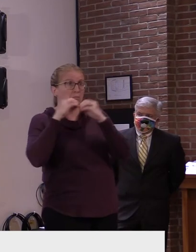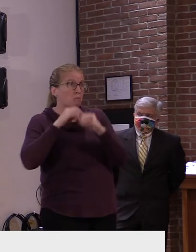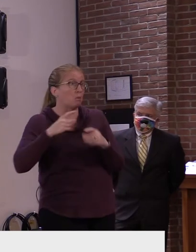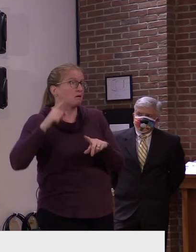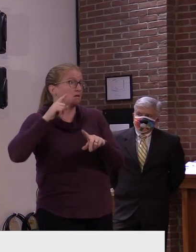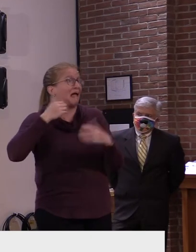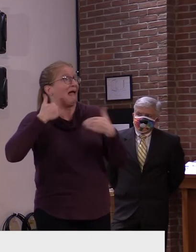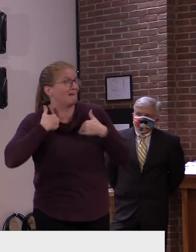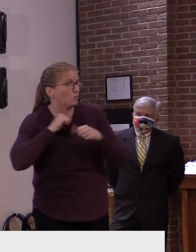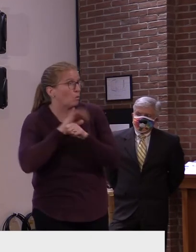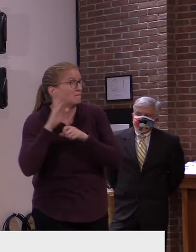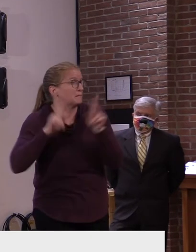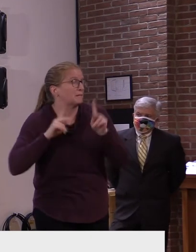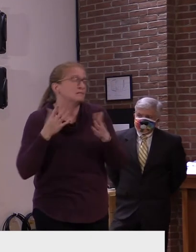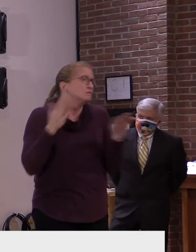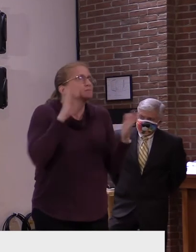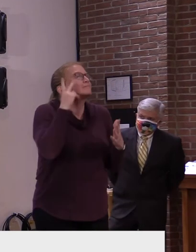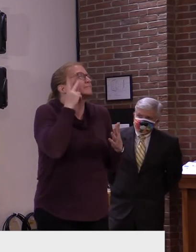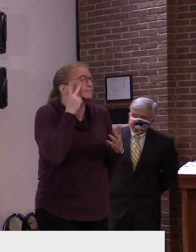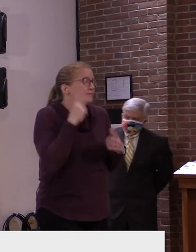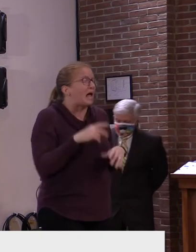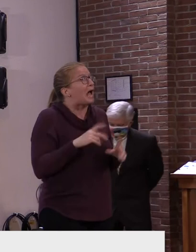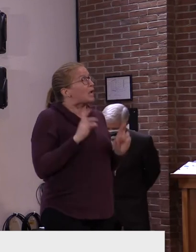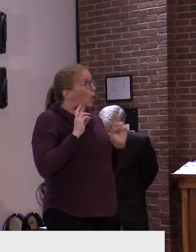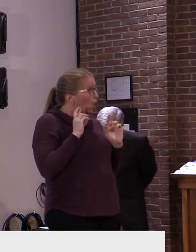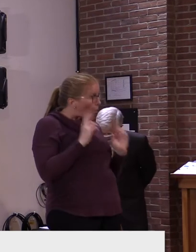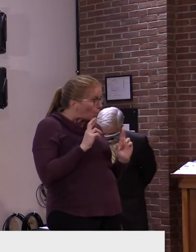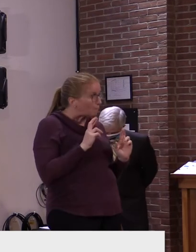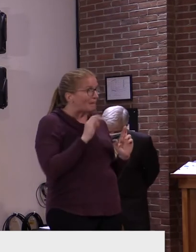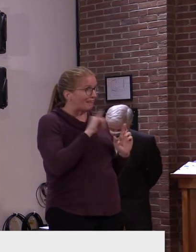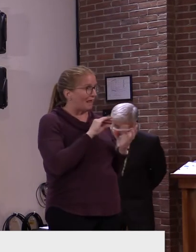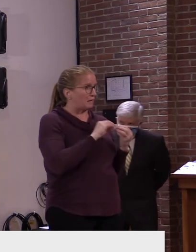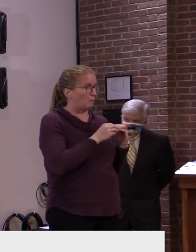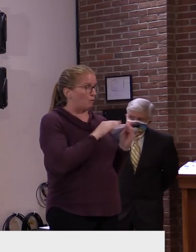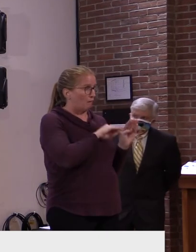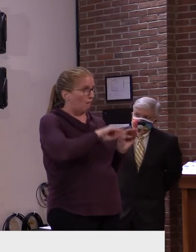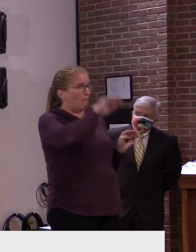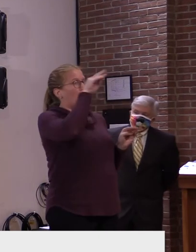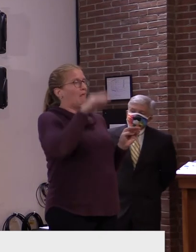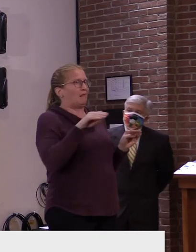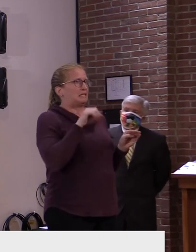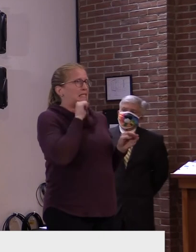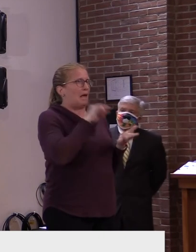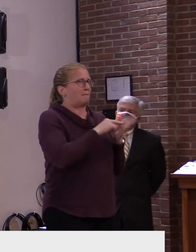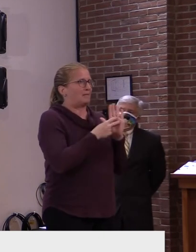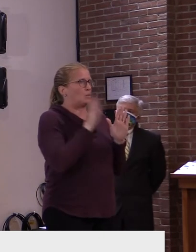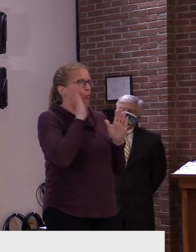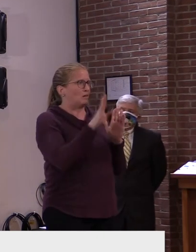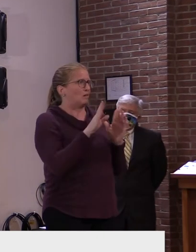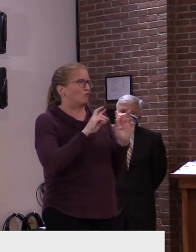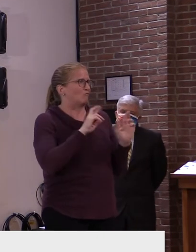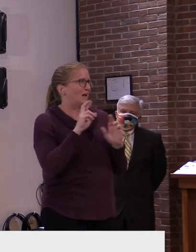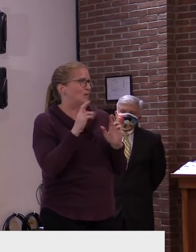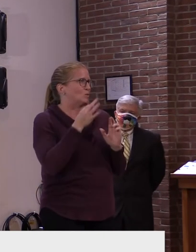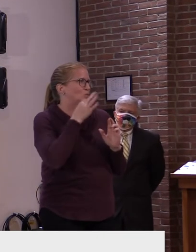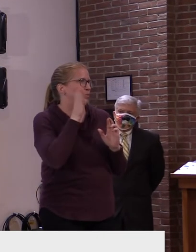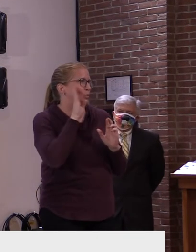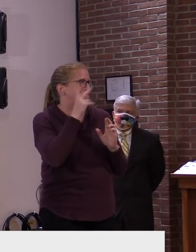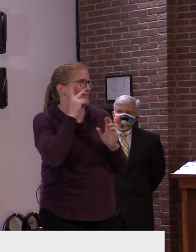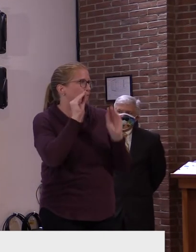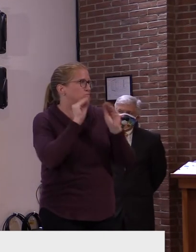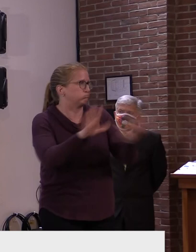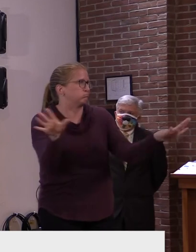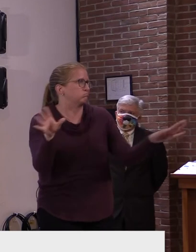that this isn't the harbinger of any kind of increase in cases that we'll see but we will learn from this because it's the first time it's